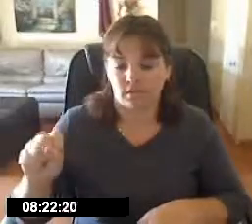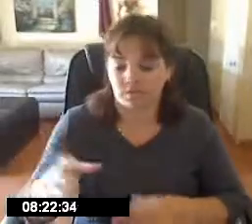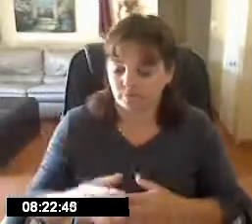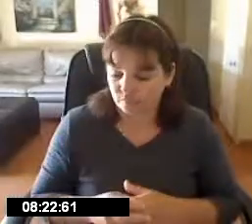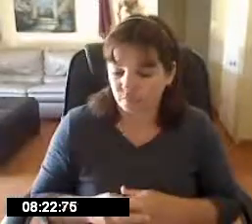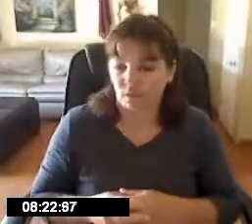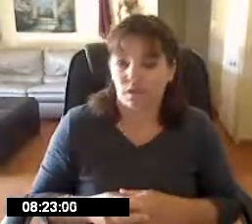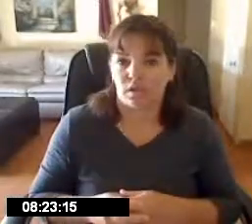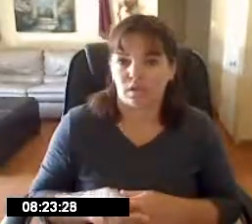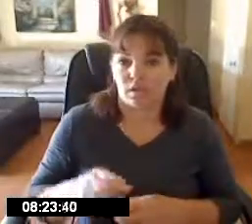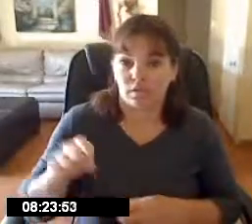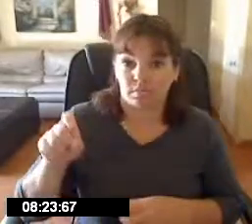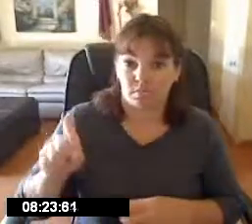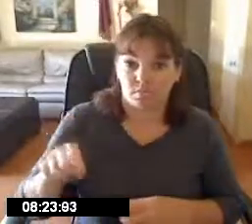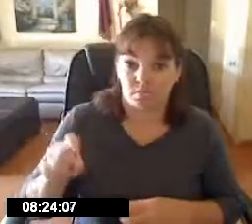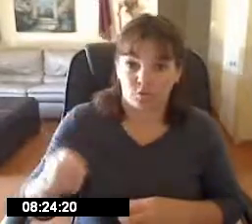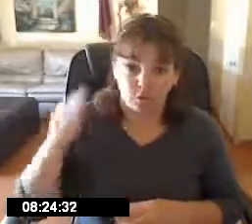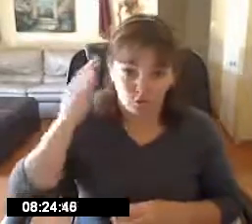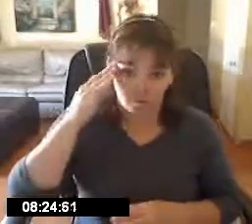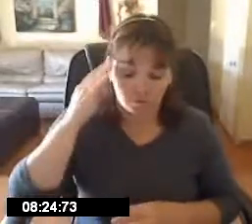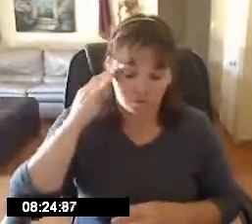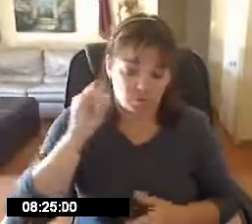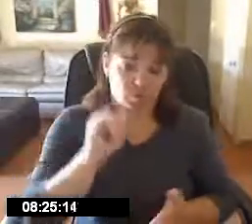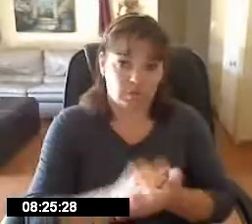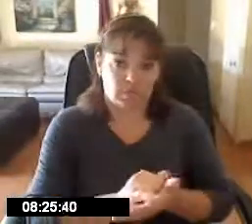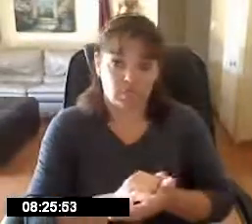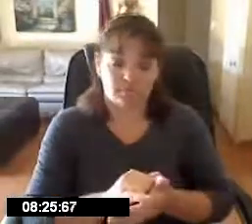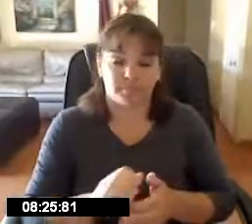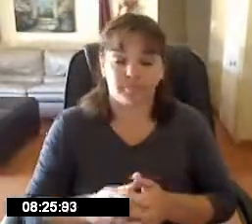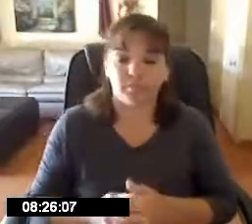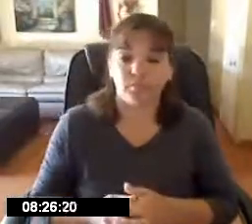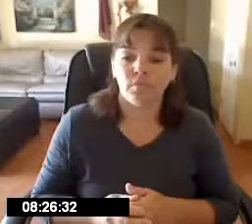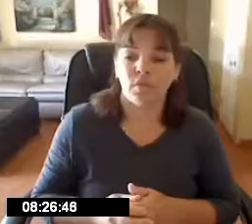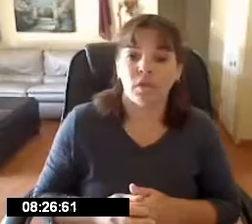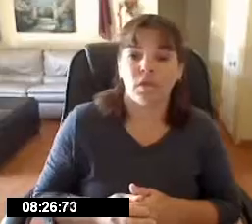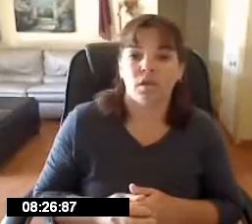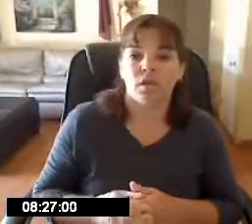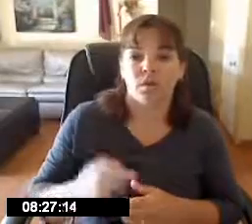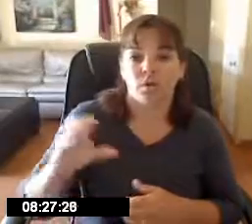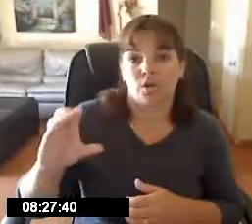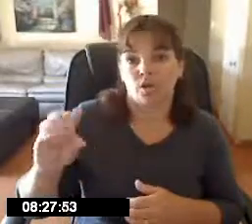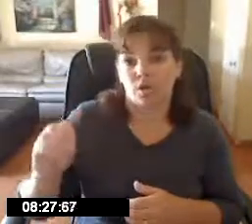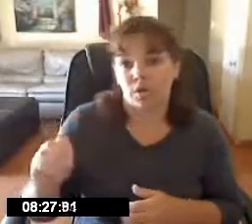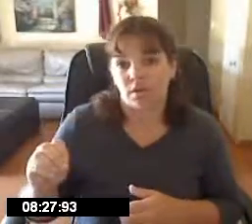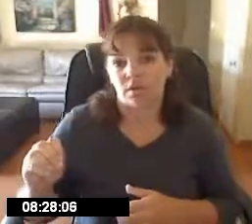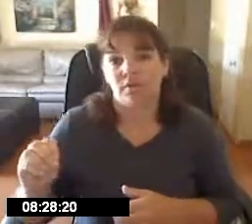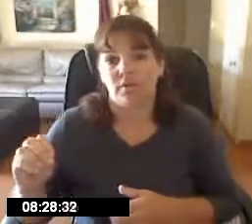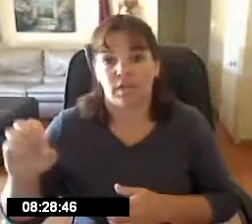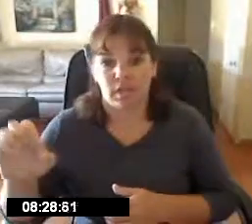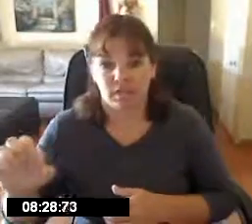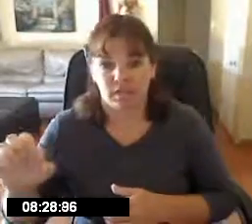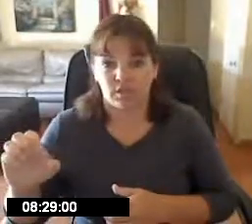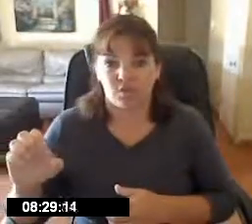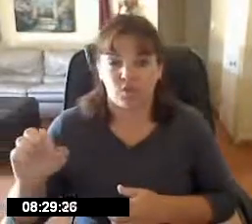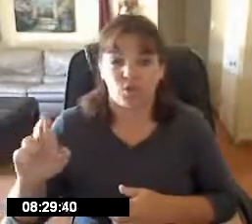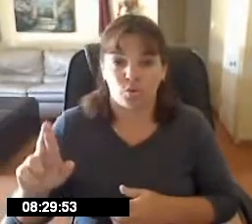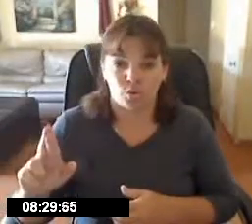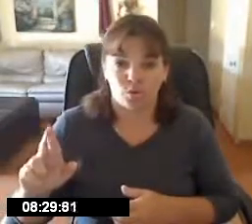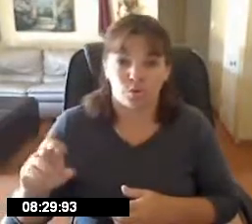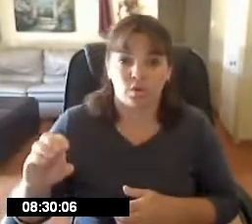understand the Code of Professional Conduct, the Code of Ethics from RID, maybe the original version of the Code of